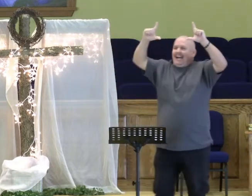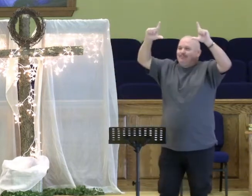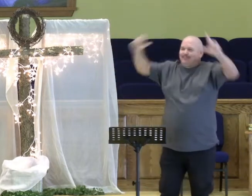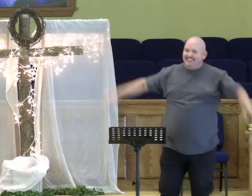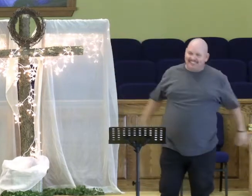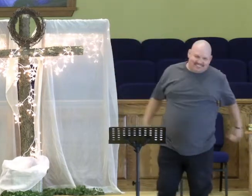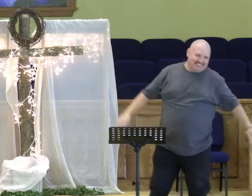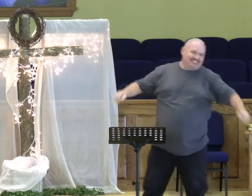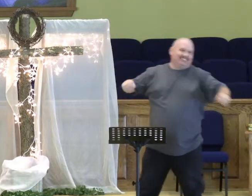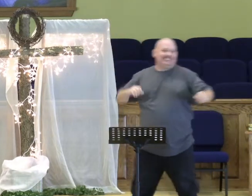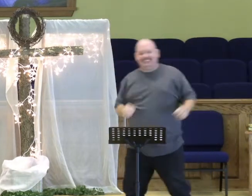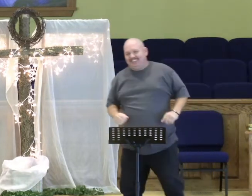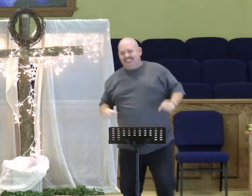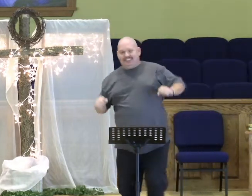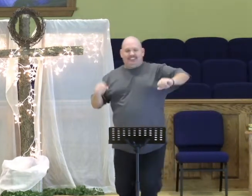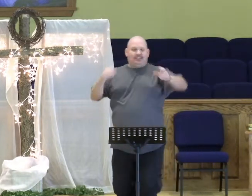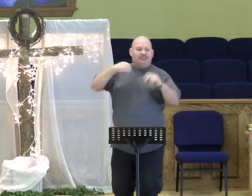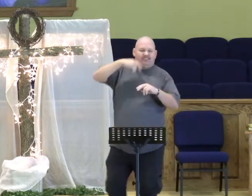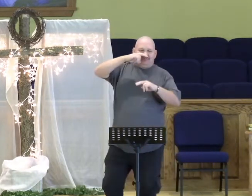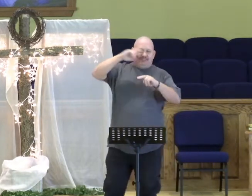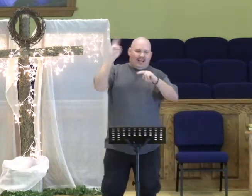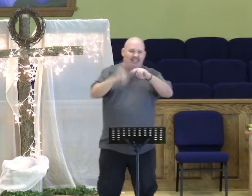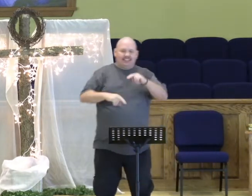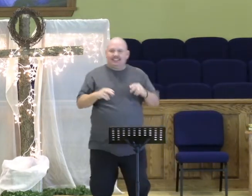Wake up now, time to wake up.